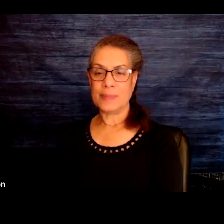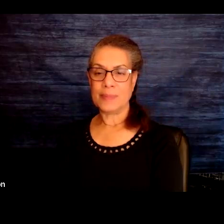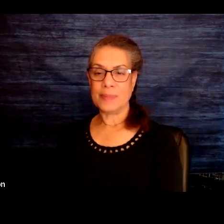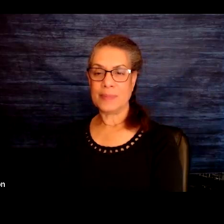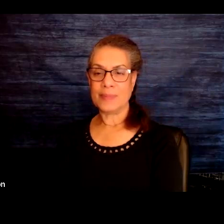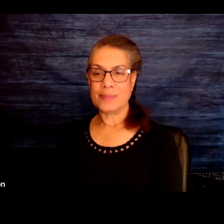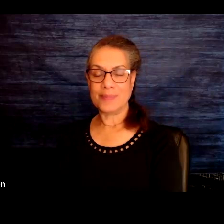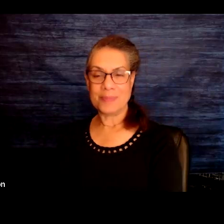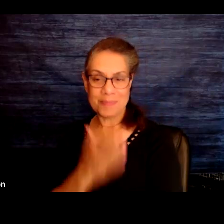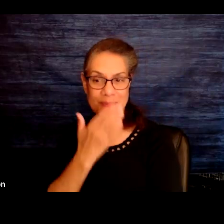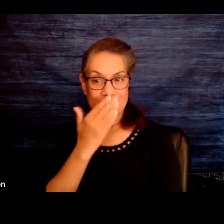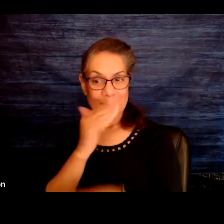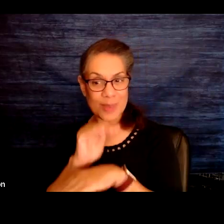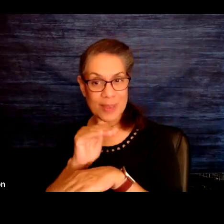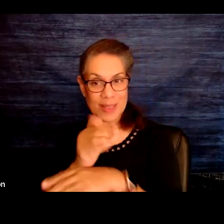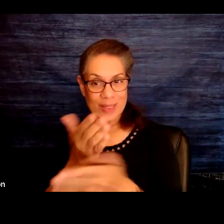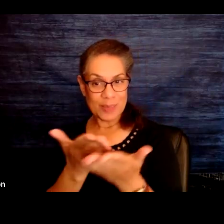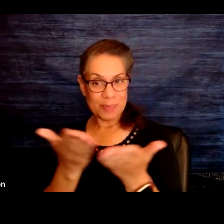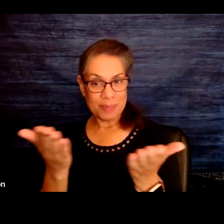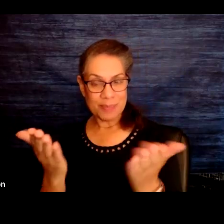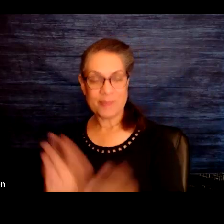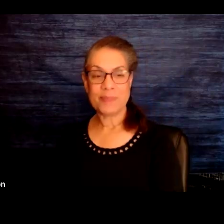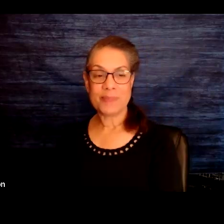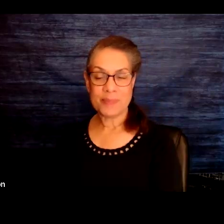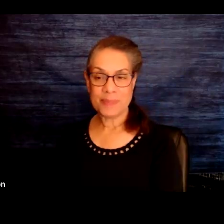Good evening, everybody. Good evening. Good evening. Sure.